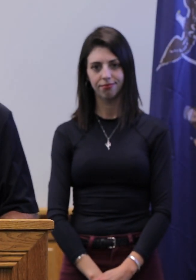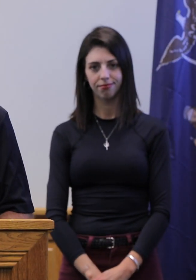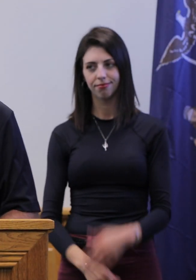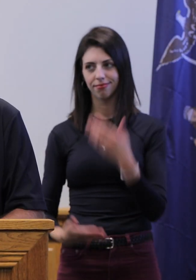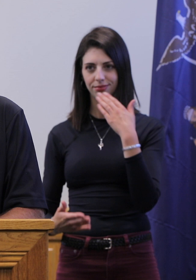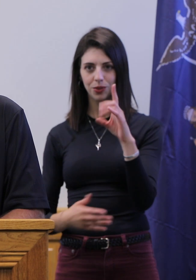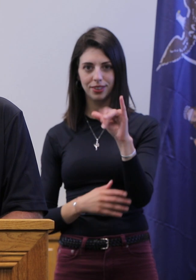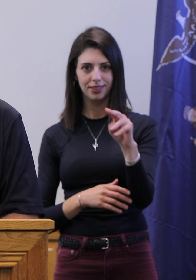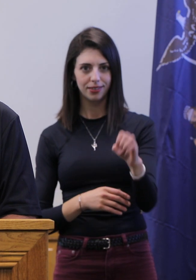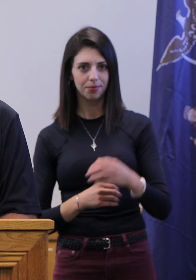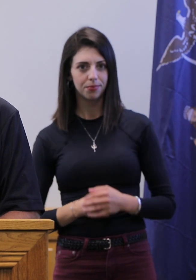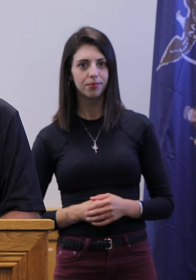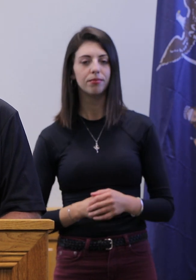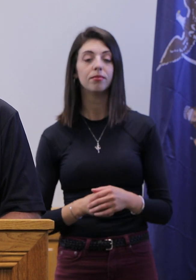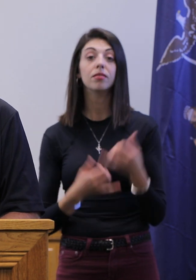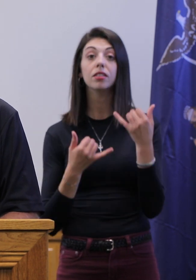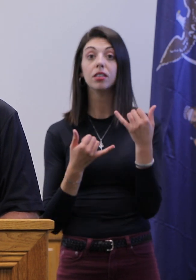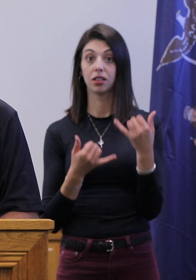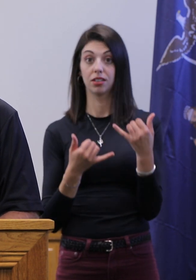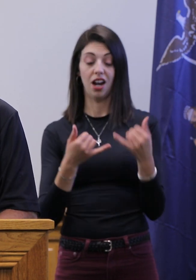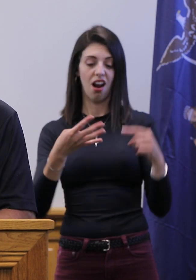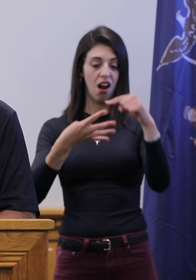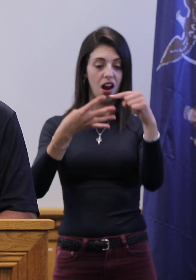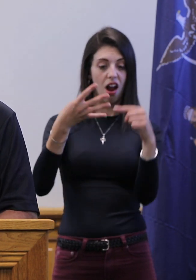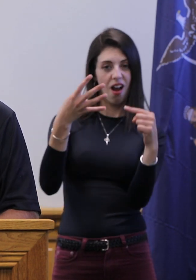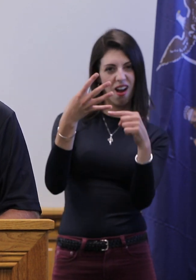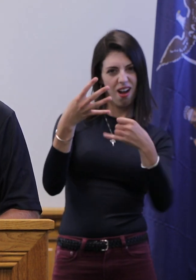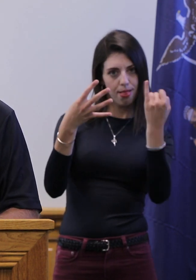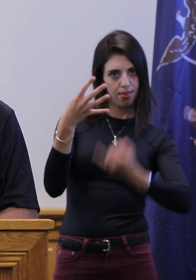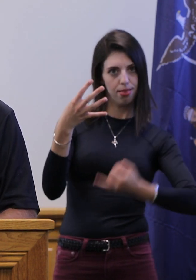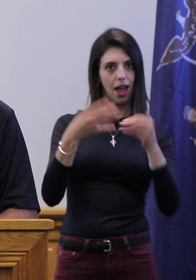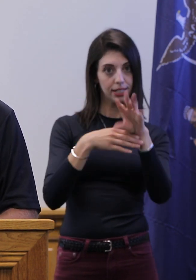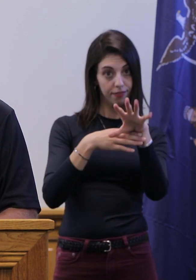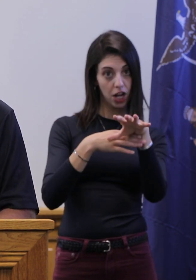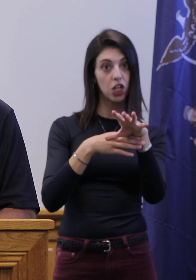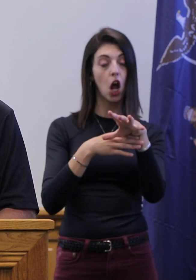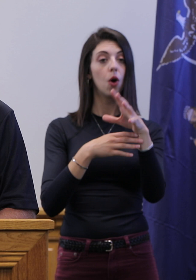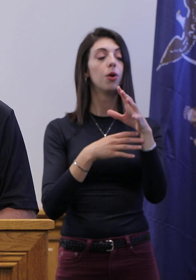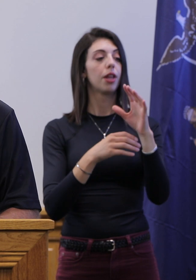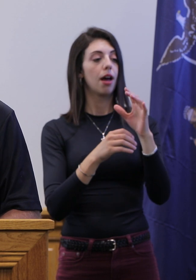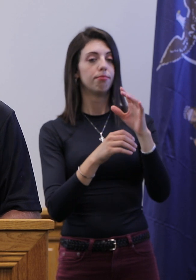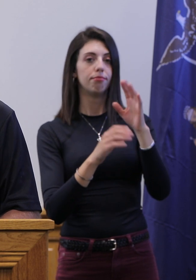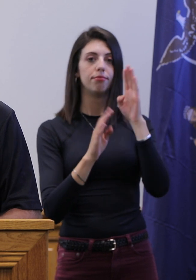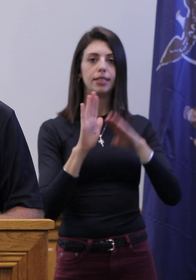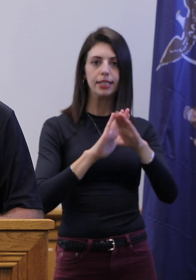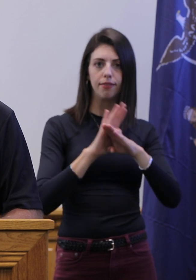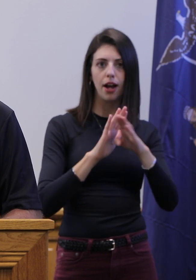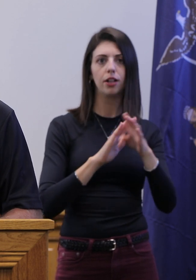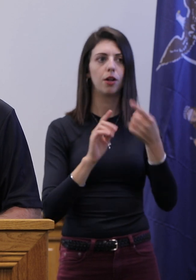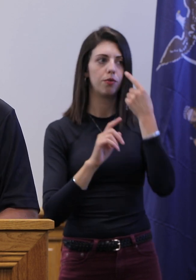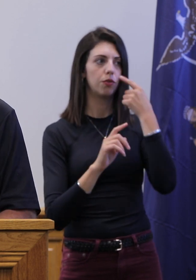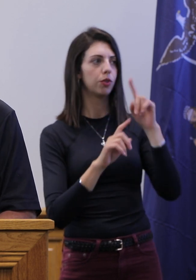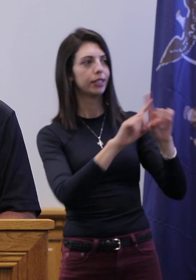Thank you, Diane. Today we released the last in a series of 4 community videos that were created by a partnership of agencies in Oswego